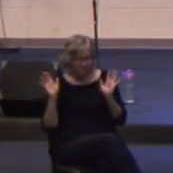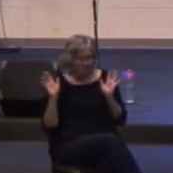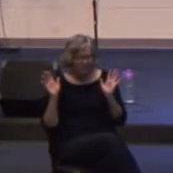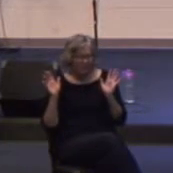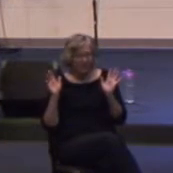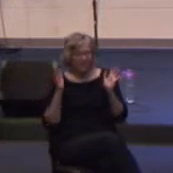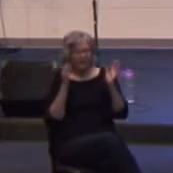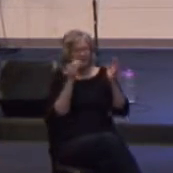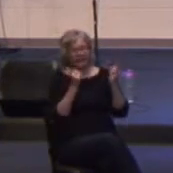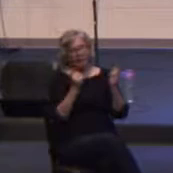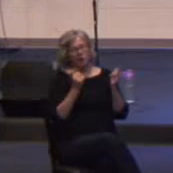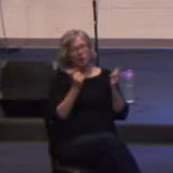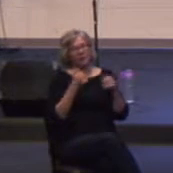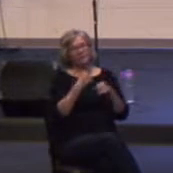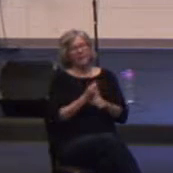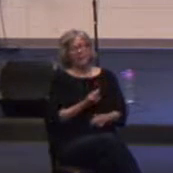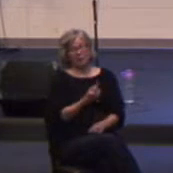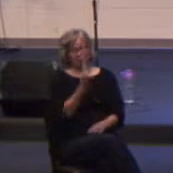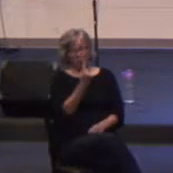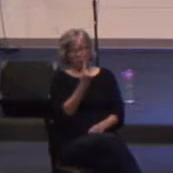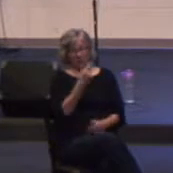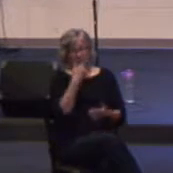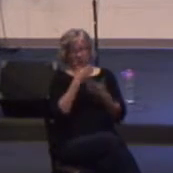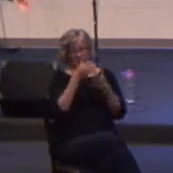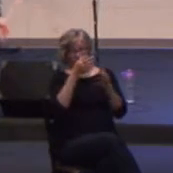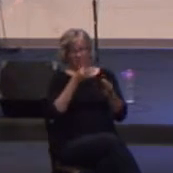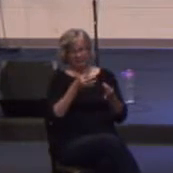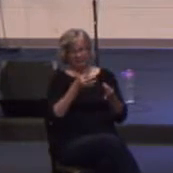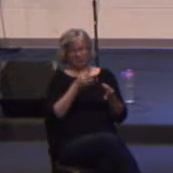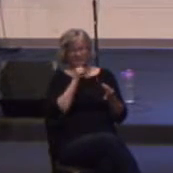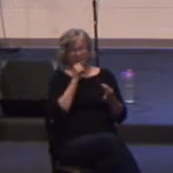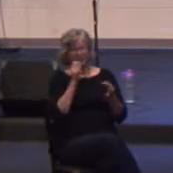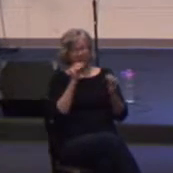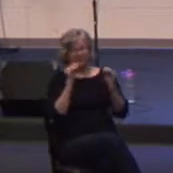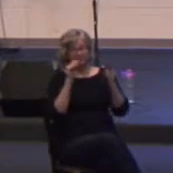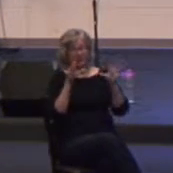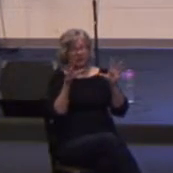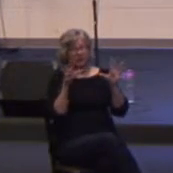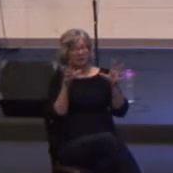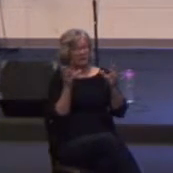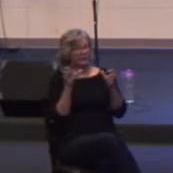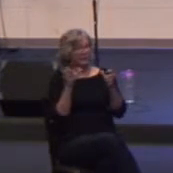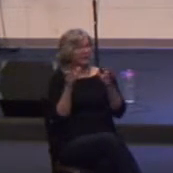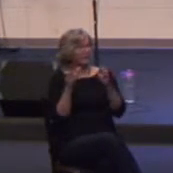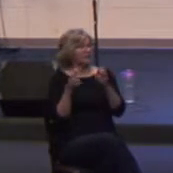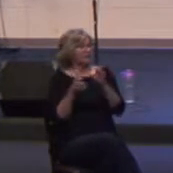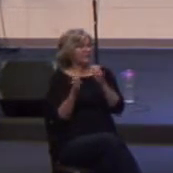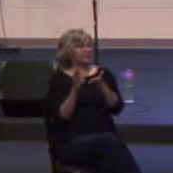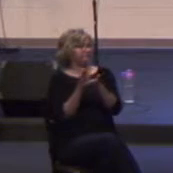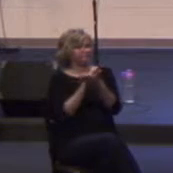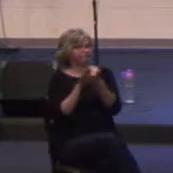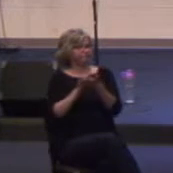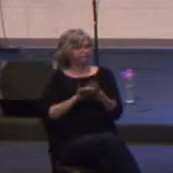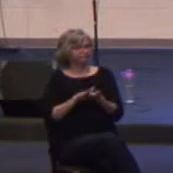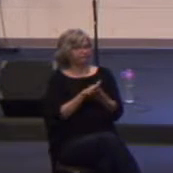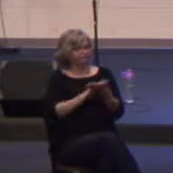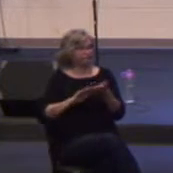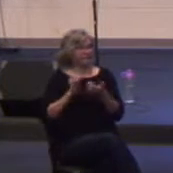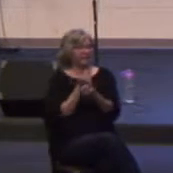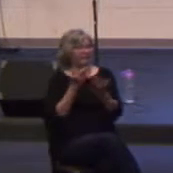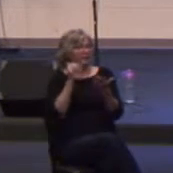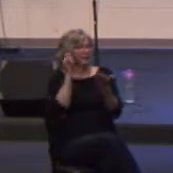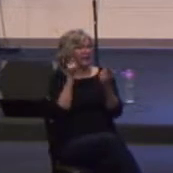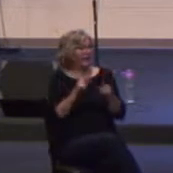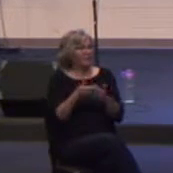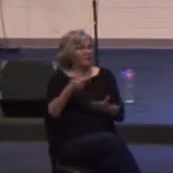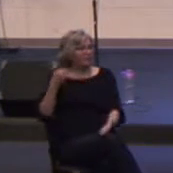doesn't magically erase or unwind everything that came before it. I mean, if you've ever known